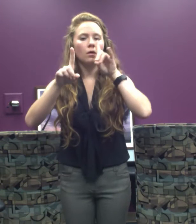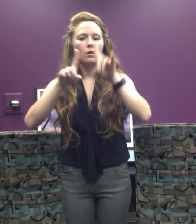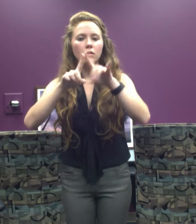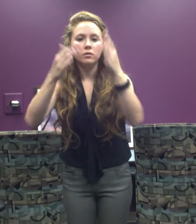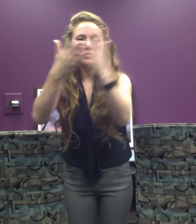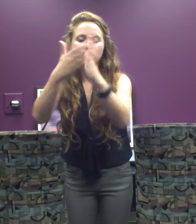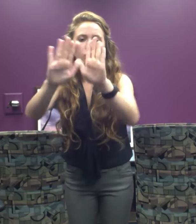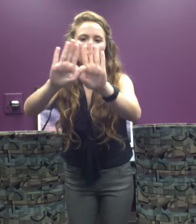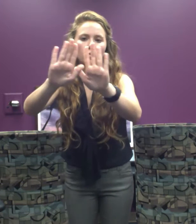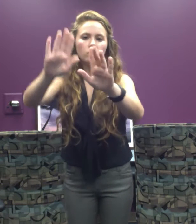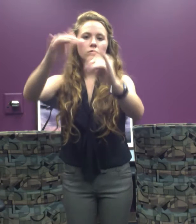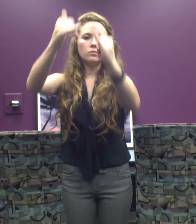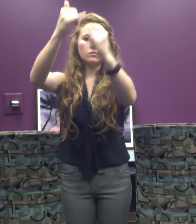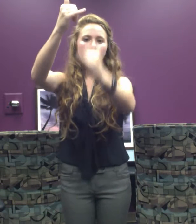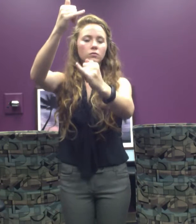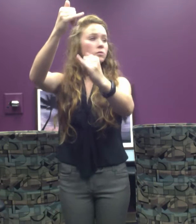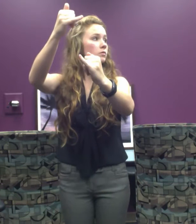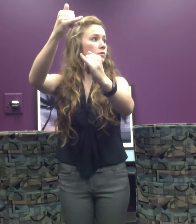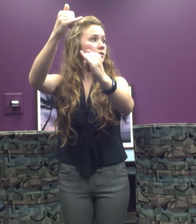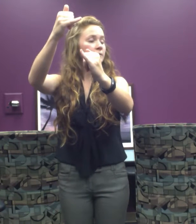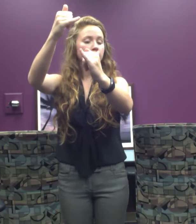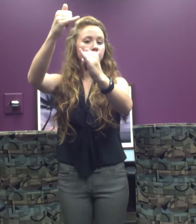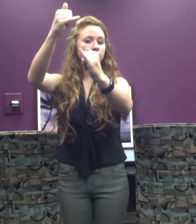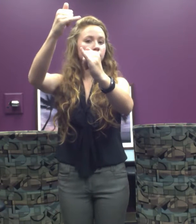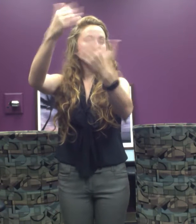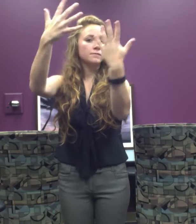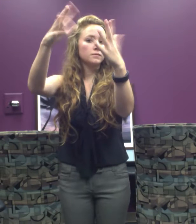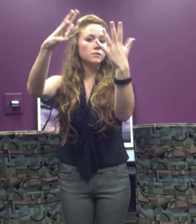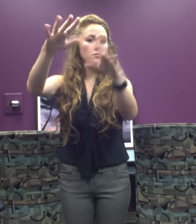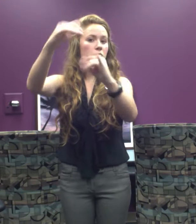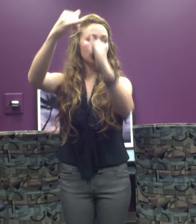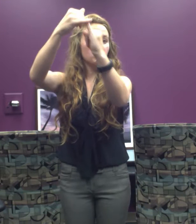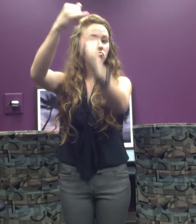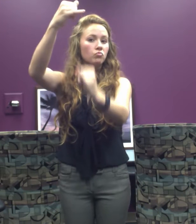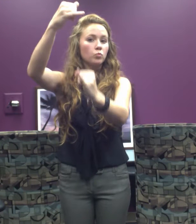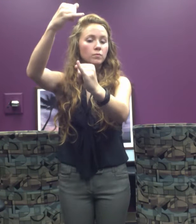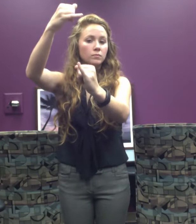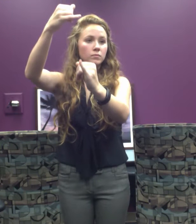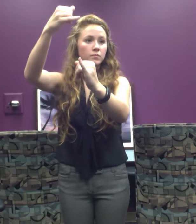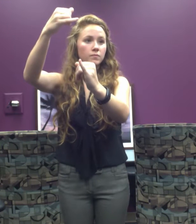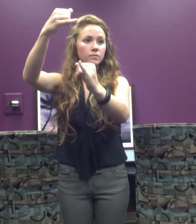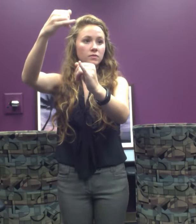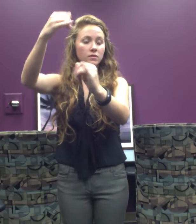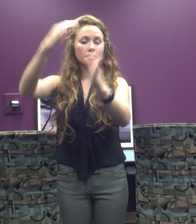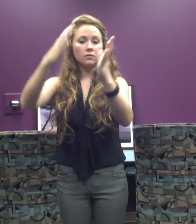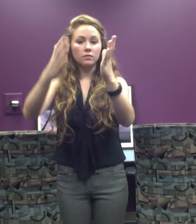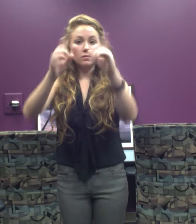there, okay? Don't do any more than that. As soon as you get your triangle, you can go ahead